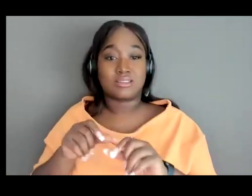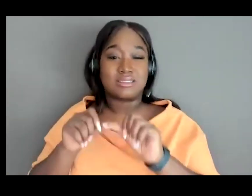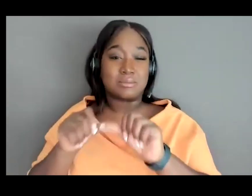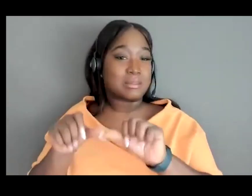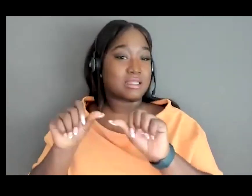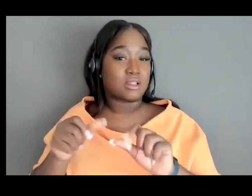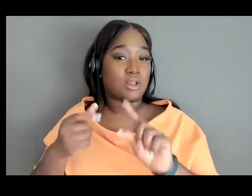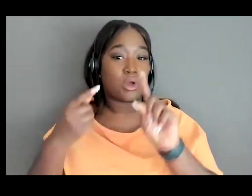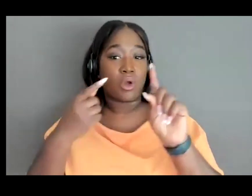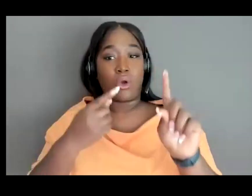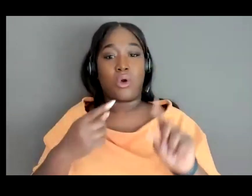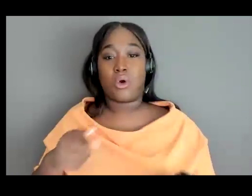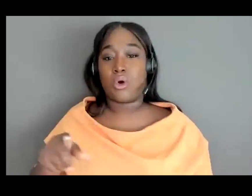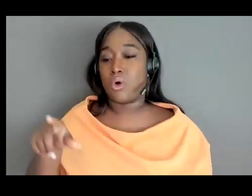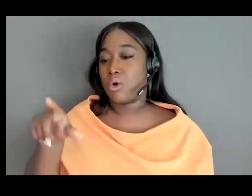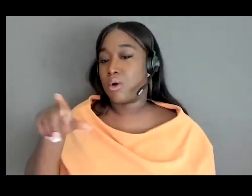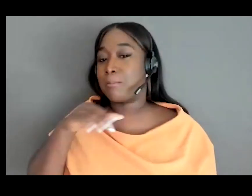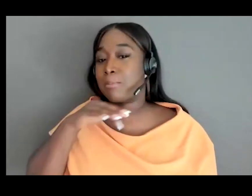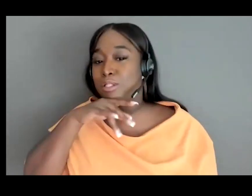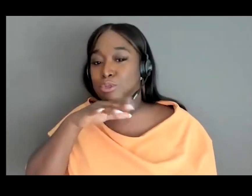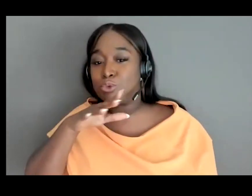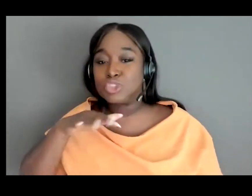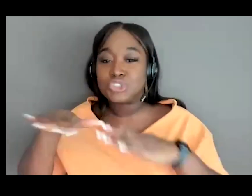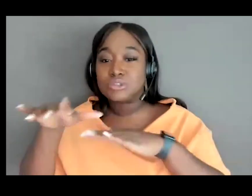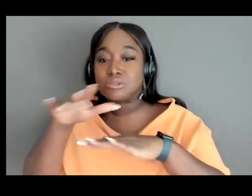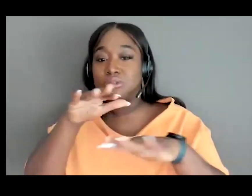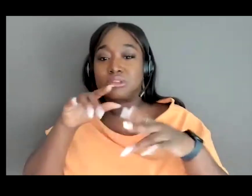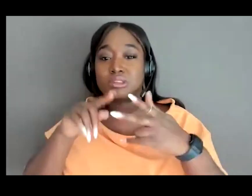pollutants, and greenhouse gases.